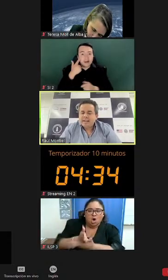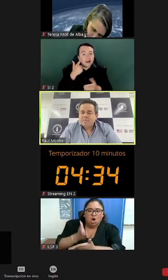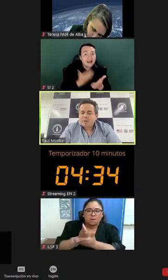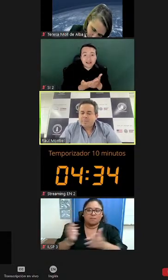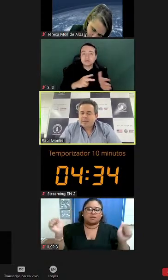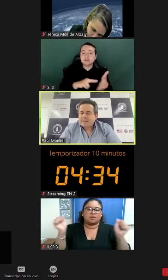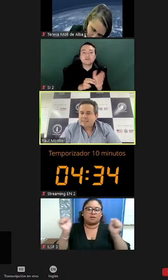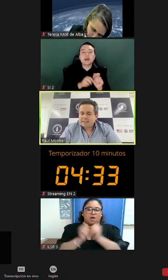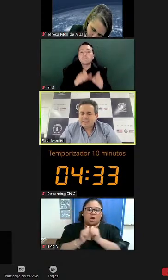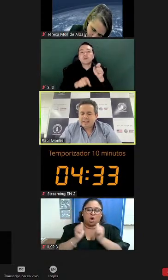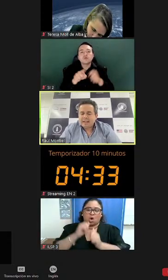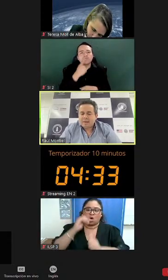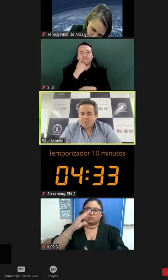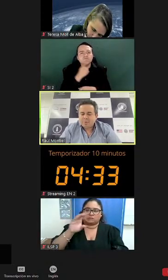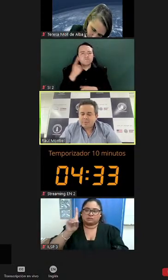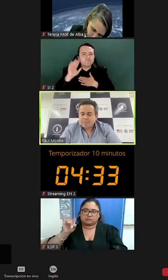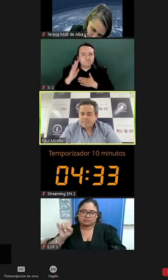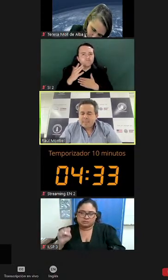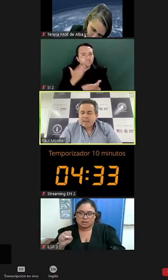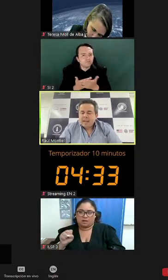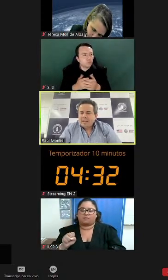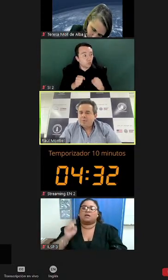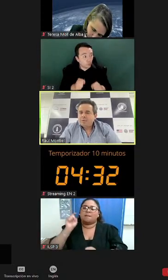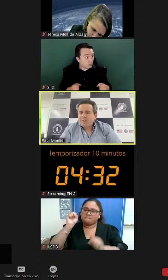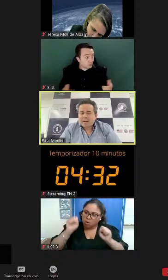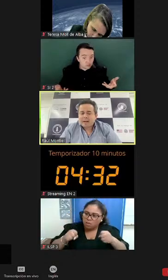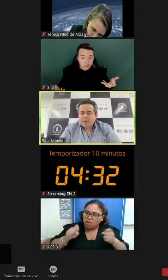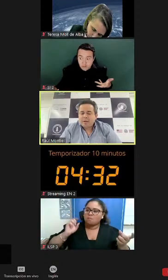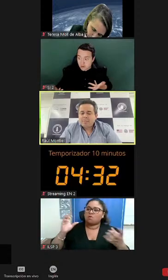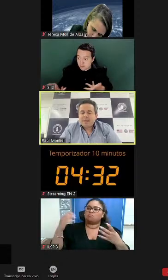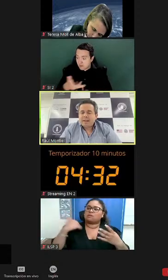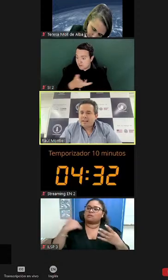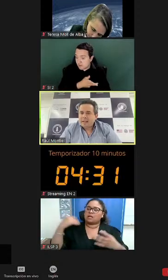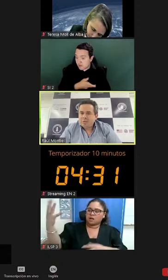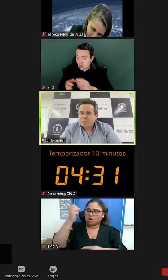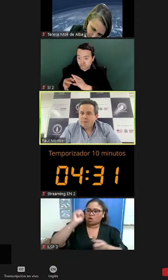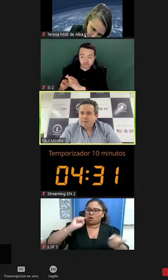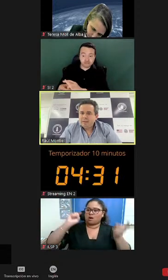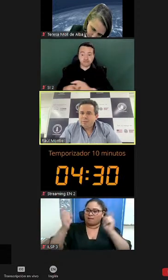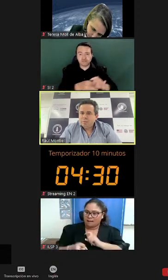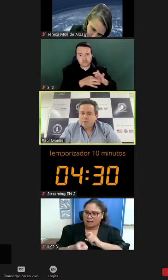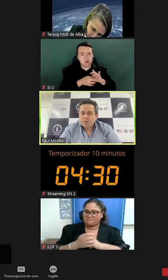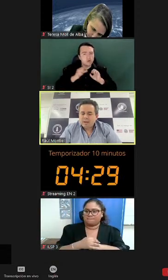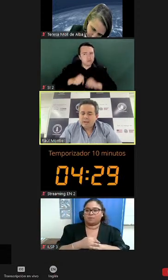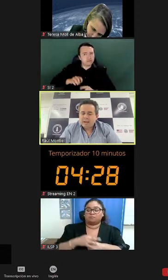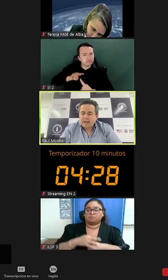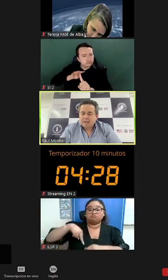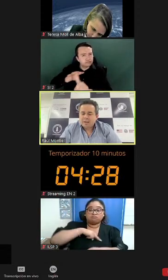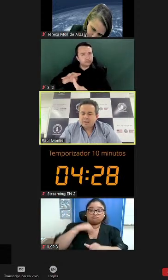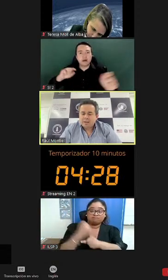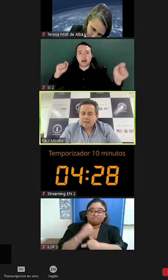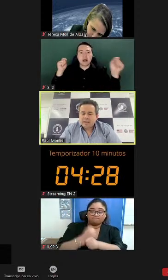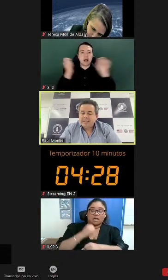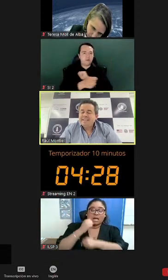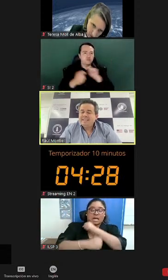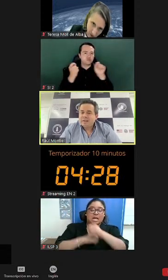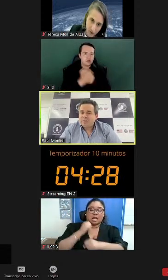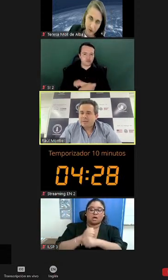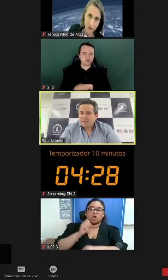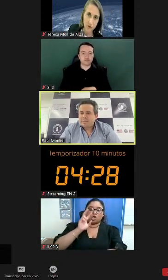passionate people committed such as you we will be able to work on great changes we have world most of 20